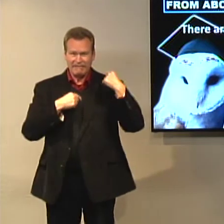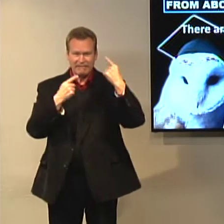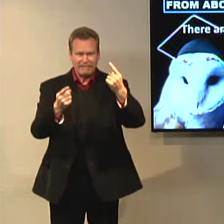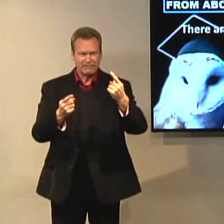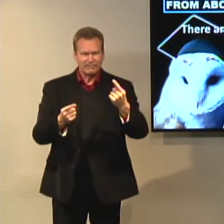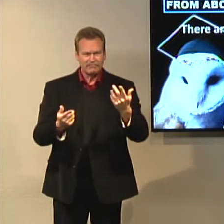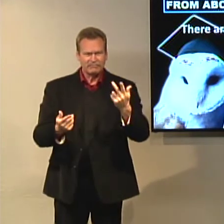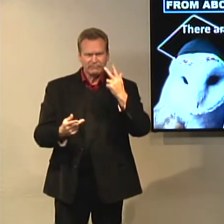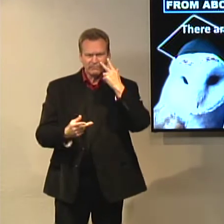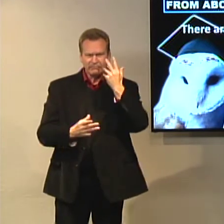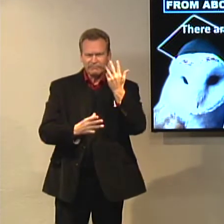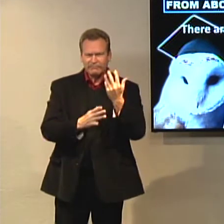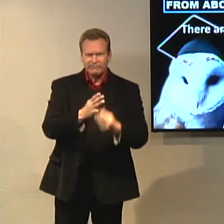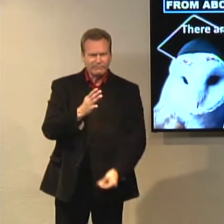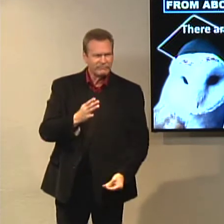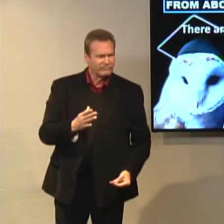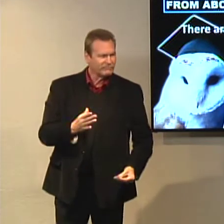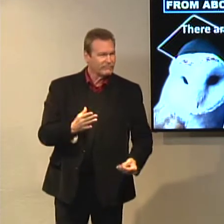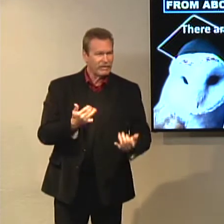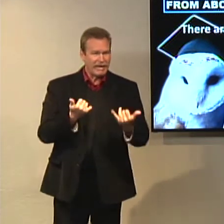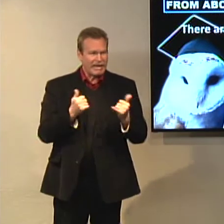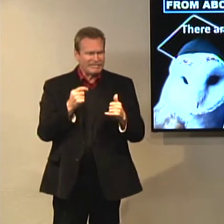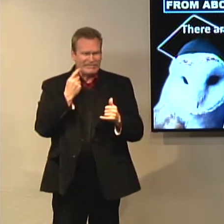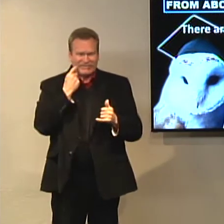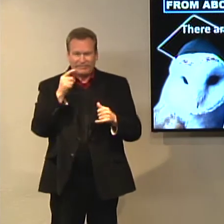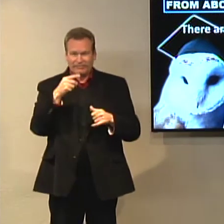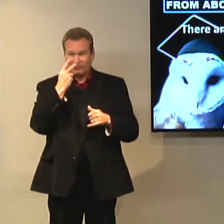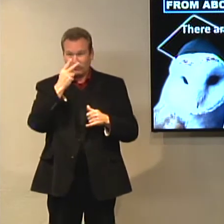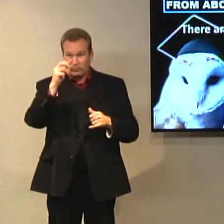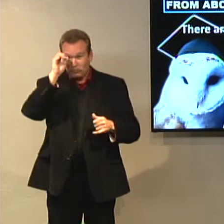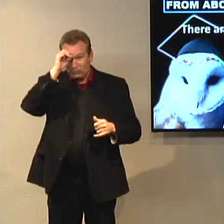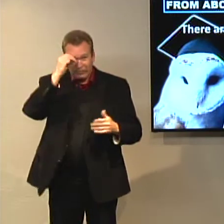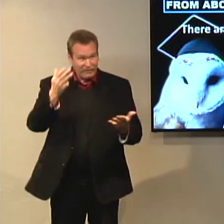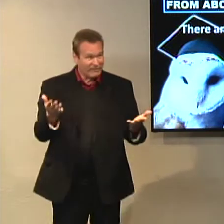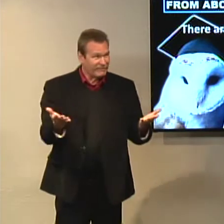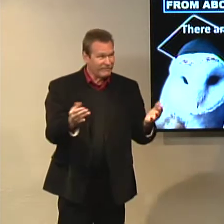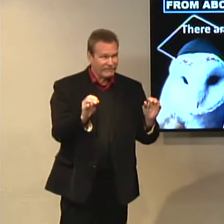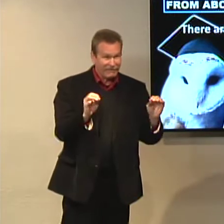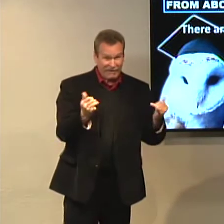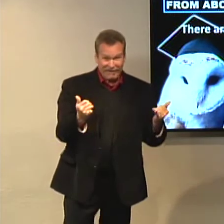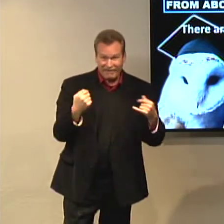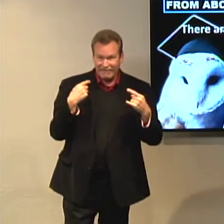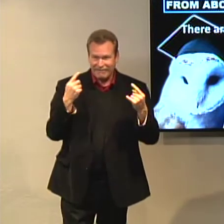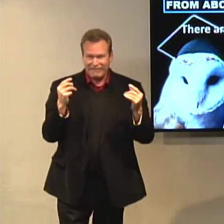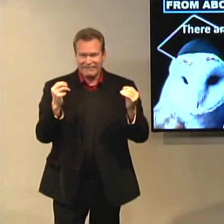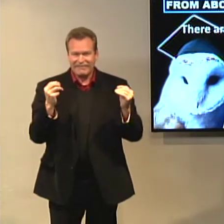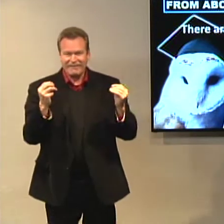represent wisdom. And now there's not that many of them. When's the last time you saw an owl?